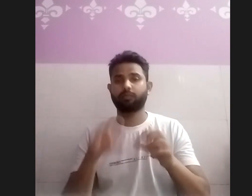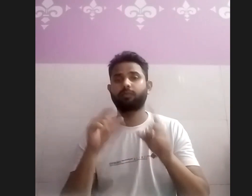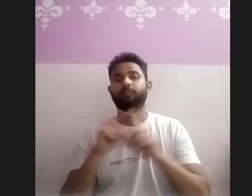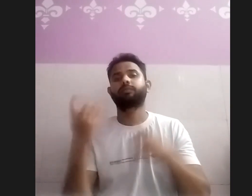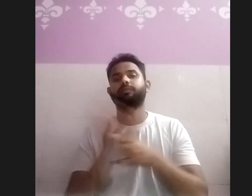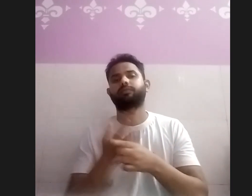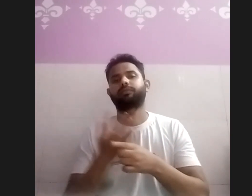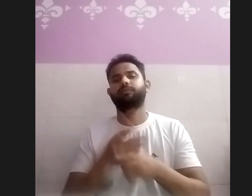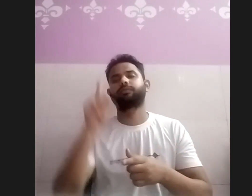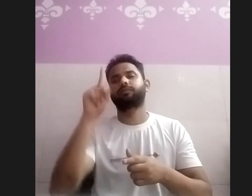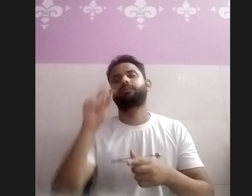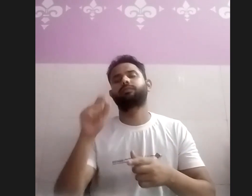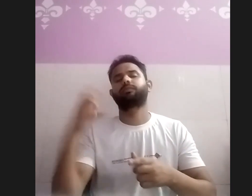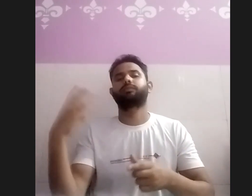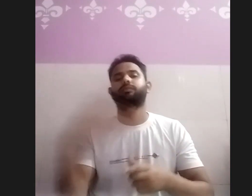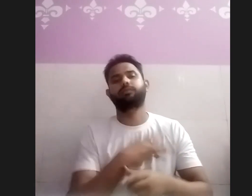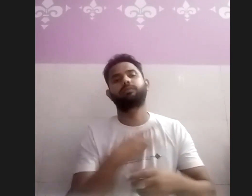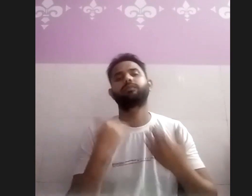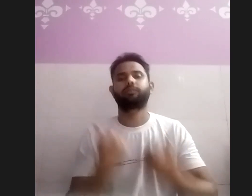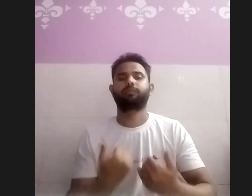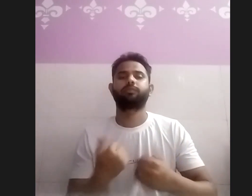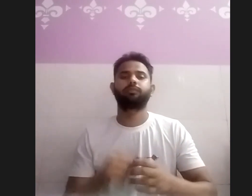10,000 buildings data you have.